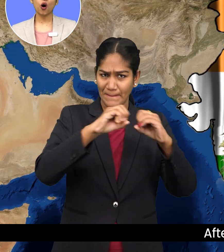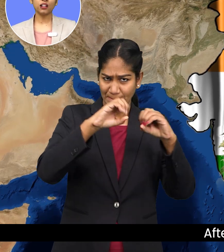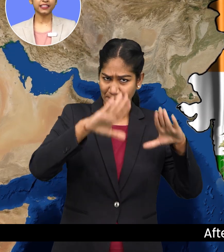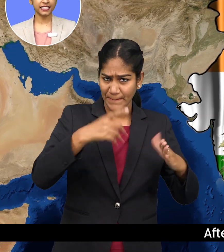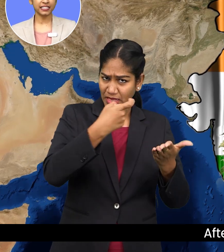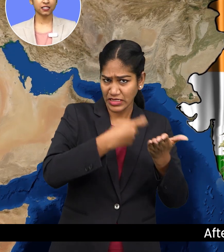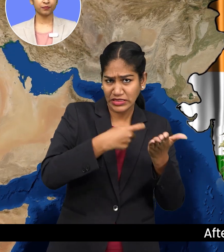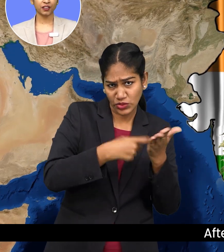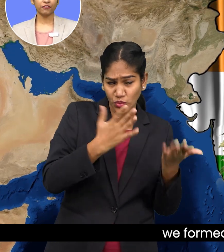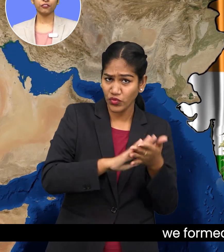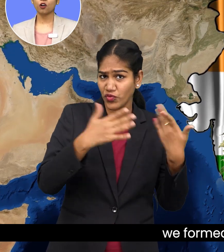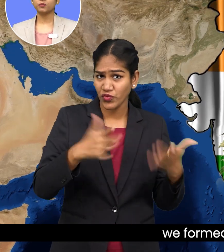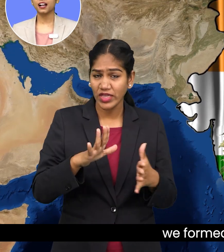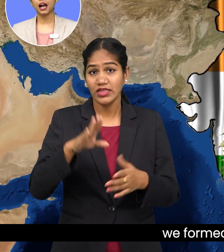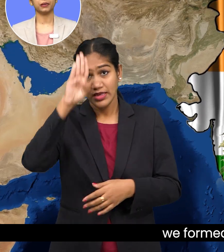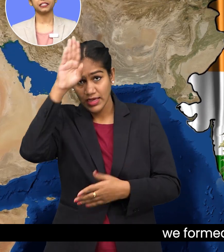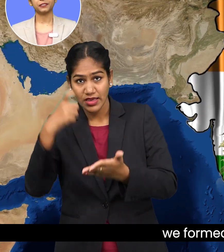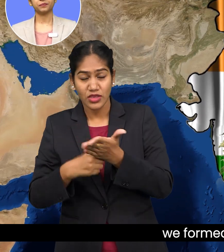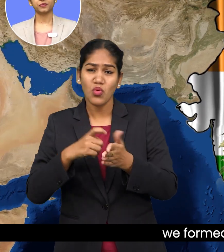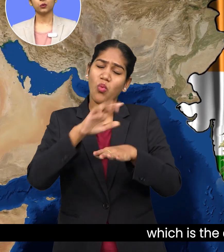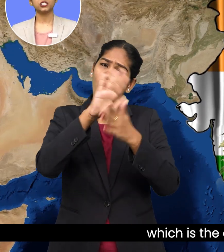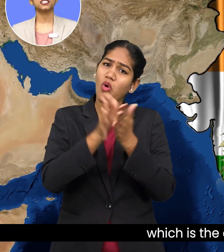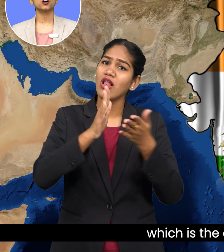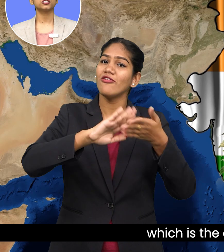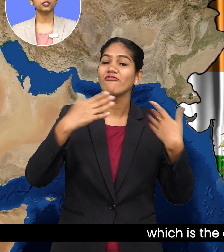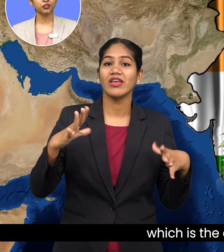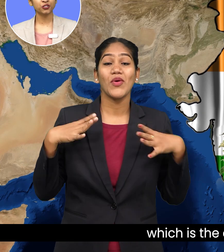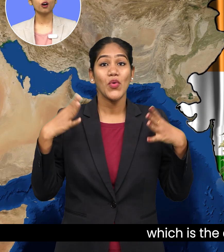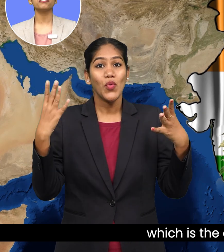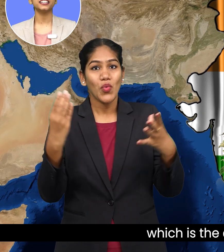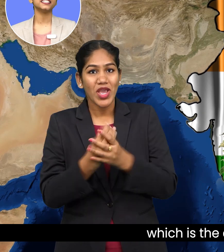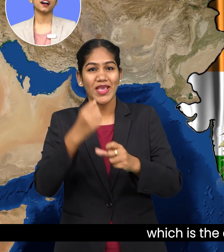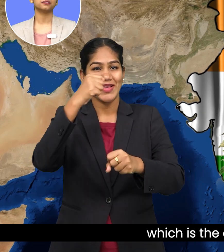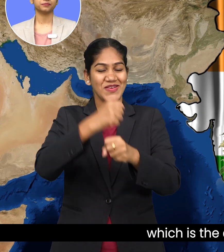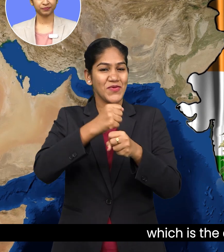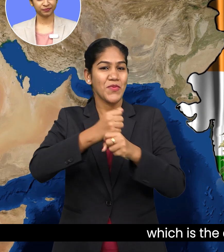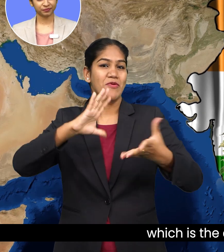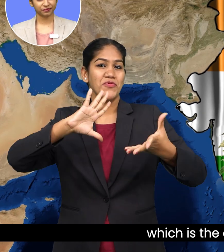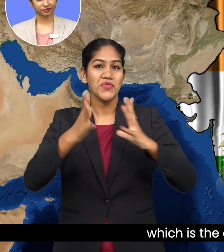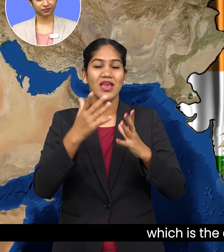After all these, we formed our government, which is the Constitution of India.